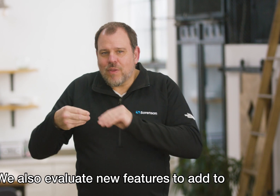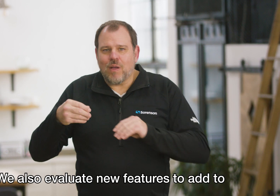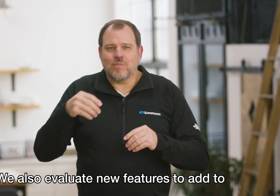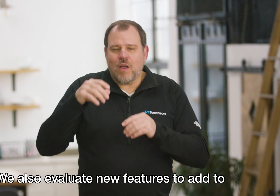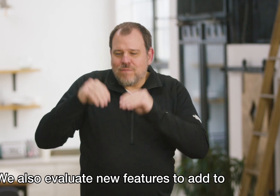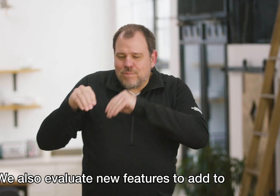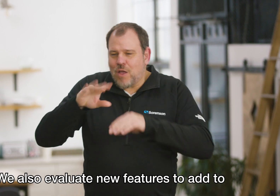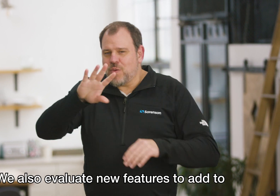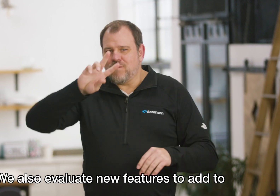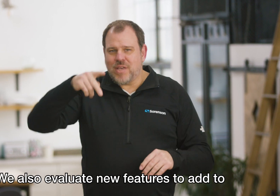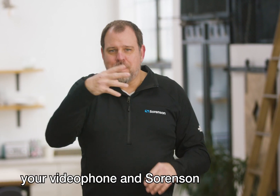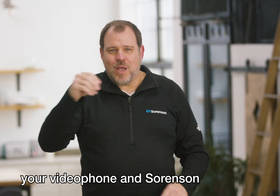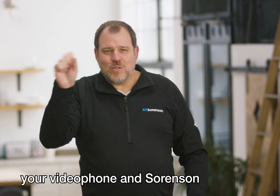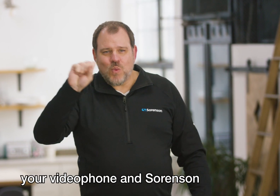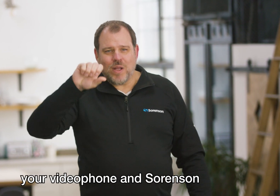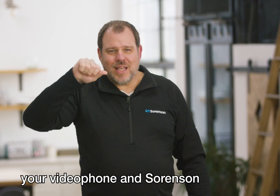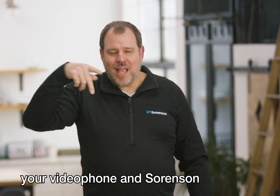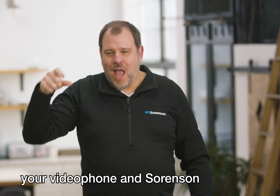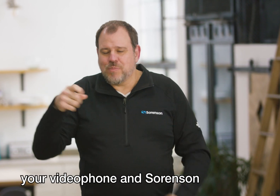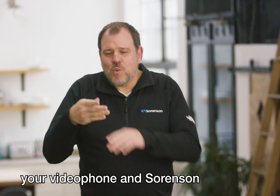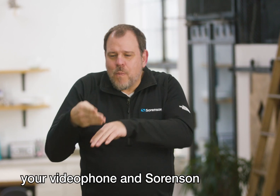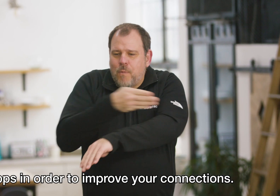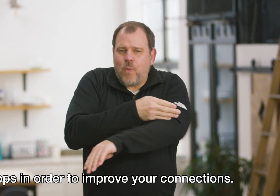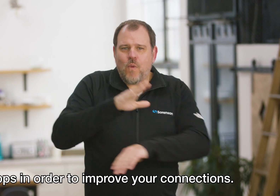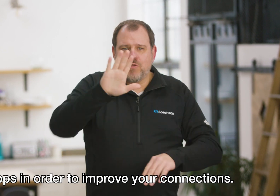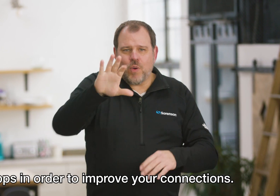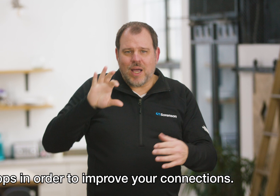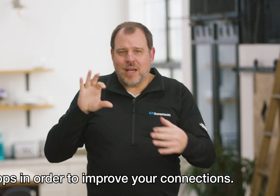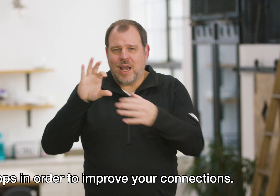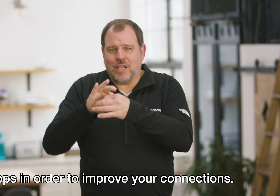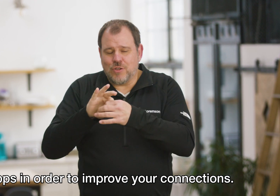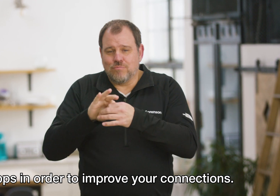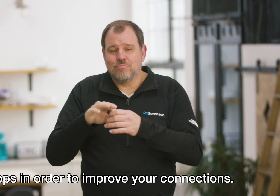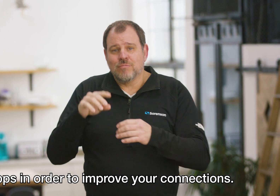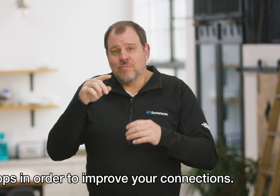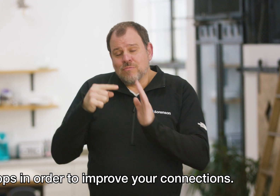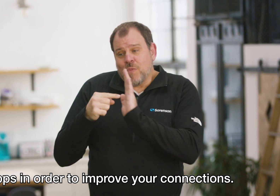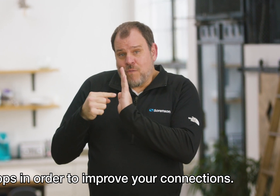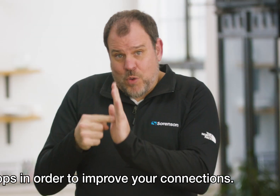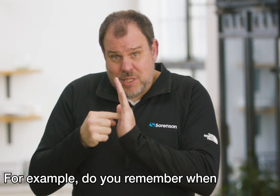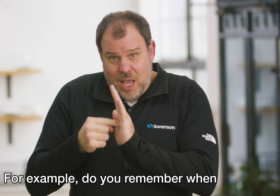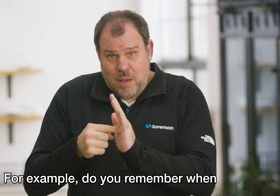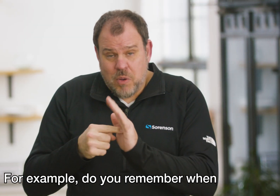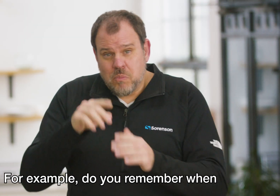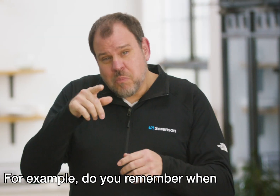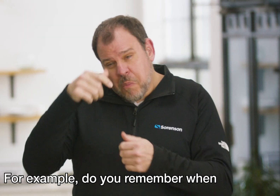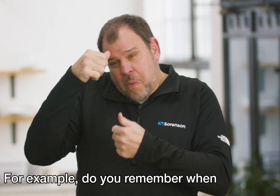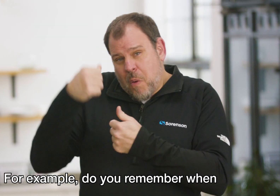We also evaluate new features to add to your video phone and Sorenson apps in order to improve your connections. For example, do